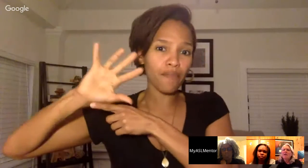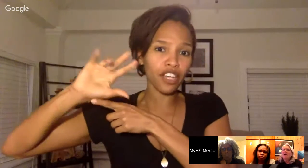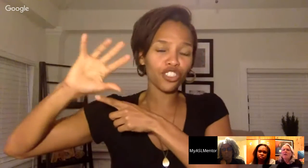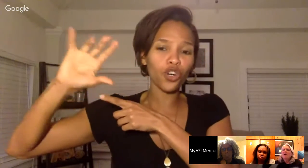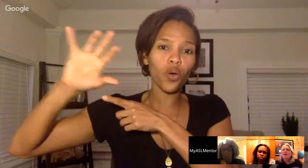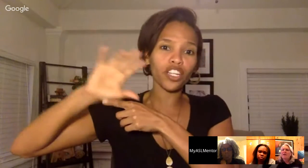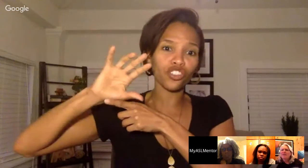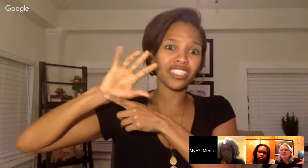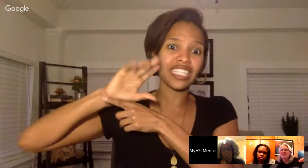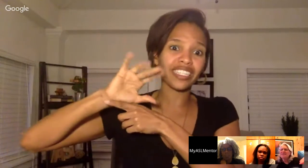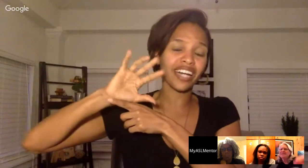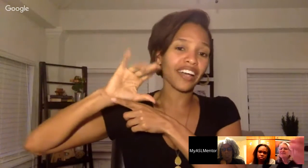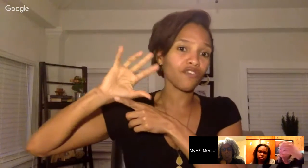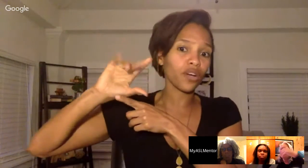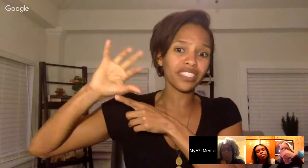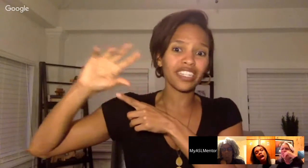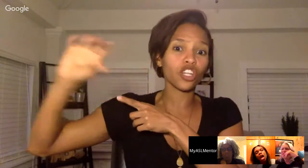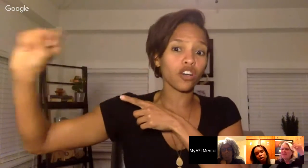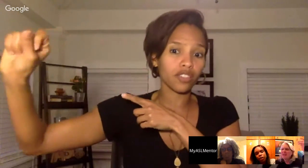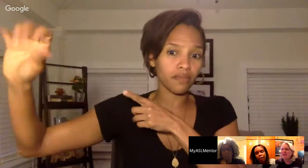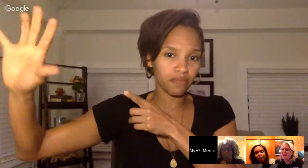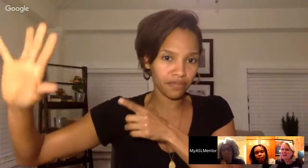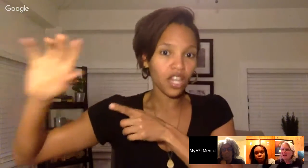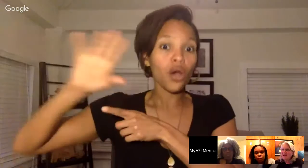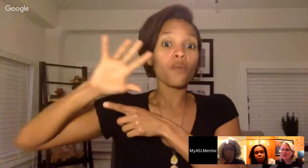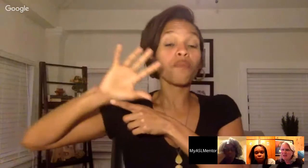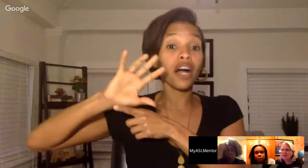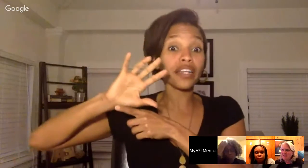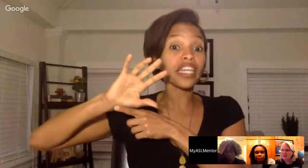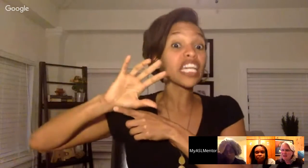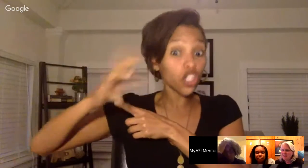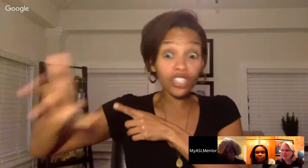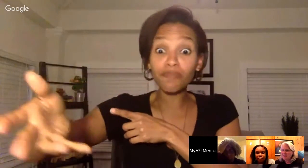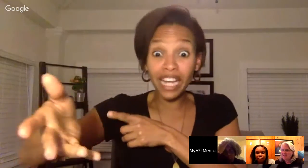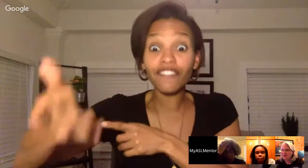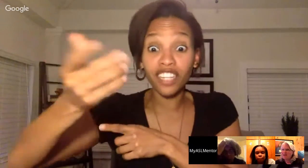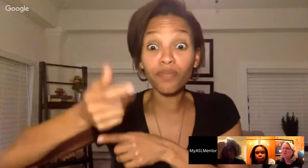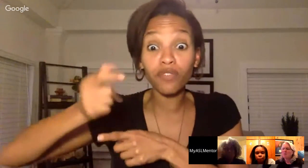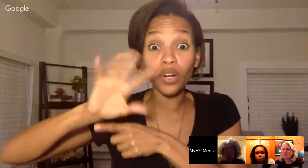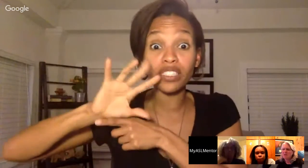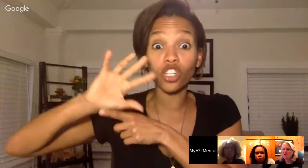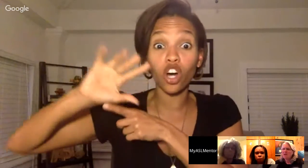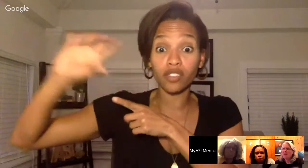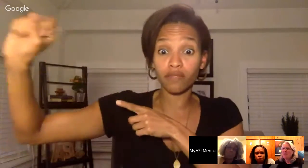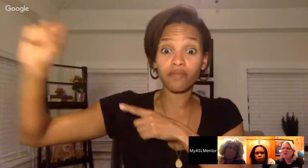that, because you don't want to just see the sign and voice awesome. But it could definitely be voice is awesome.